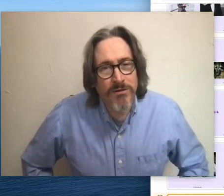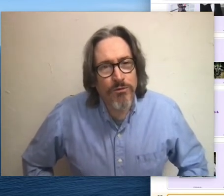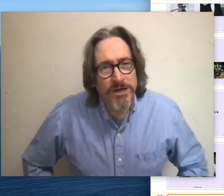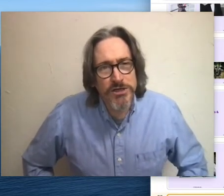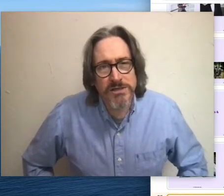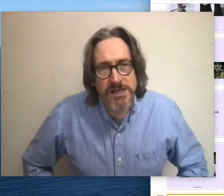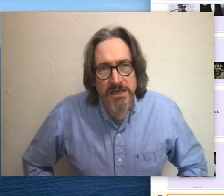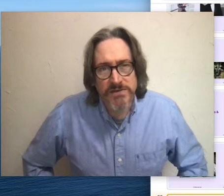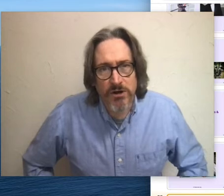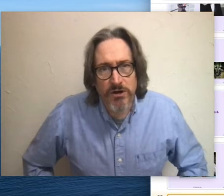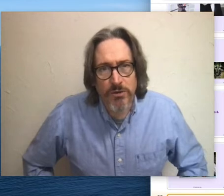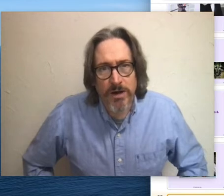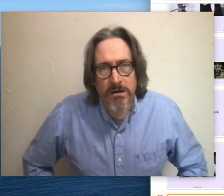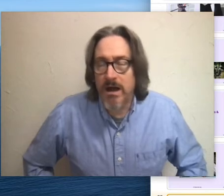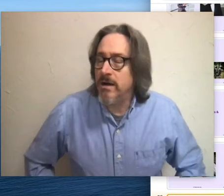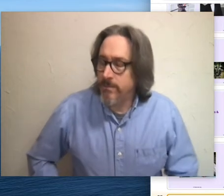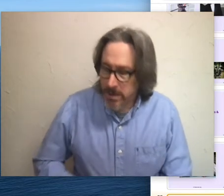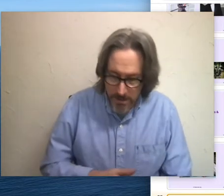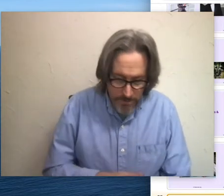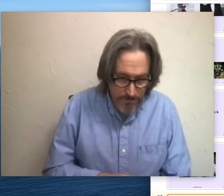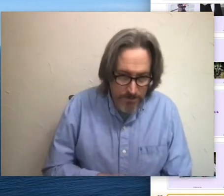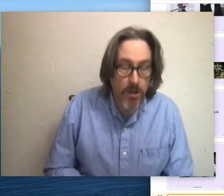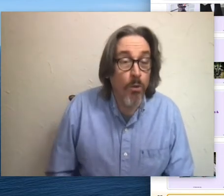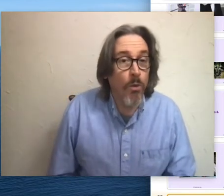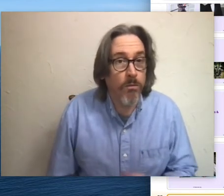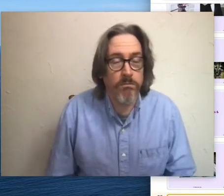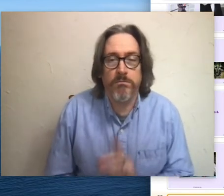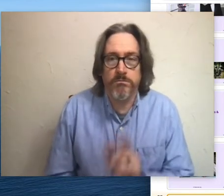There are regional signs for underwear.